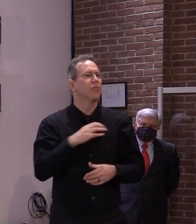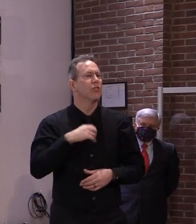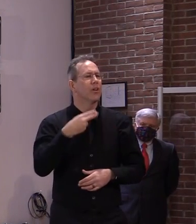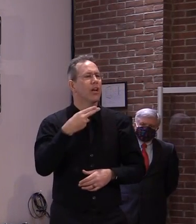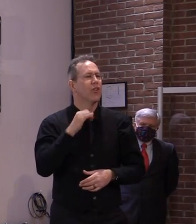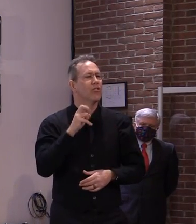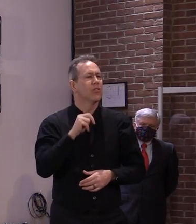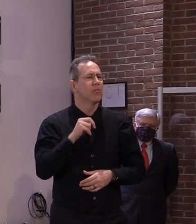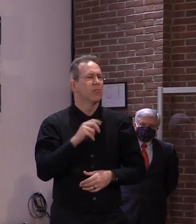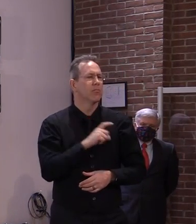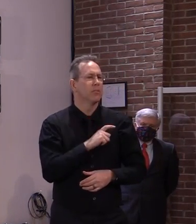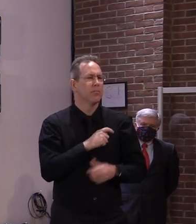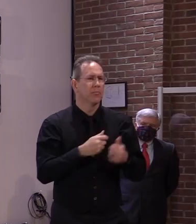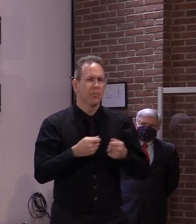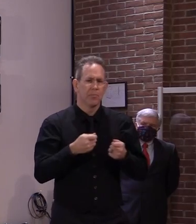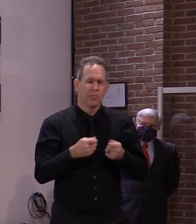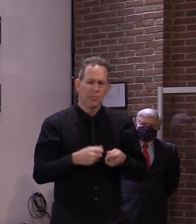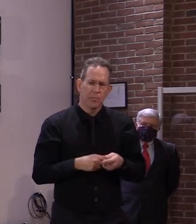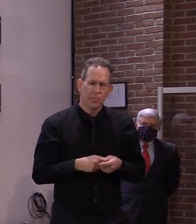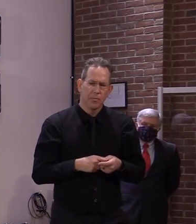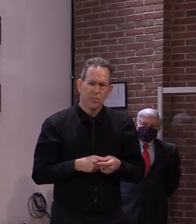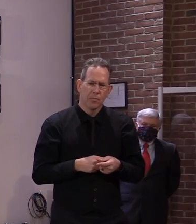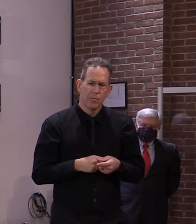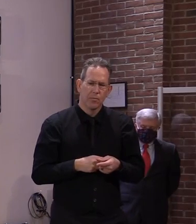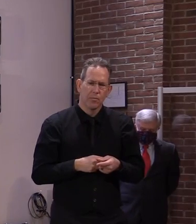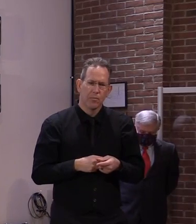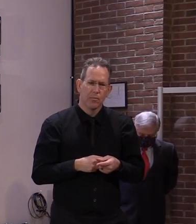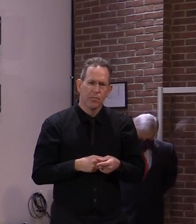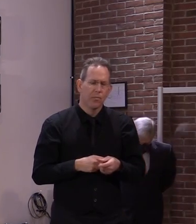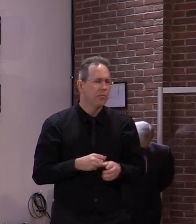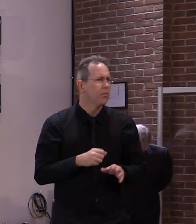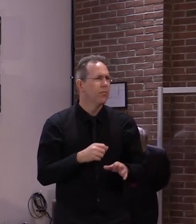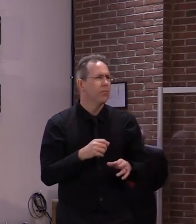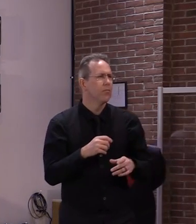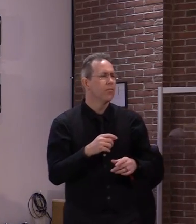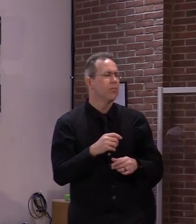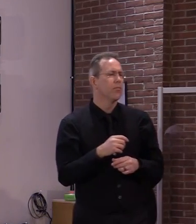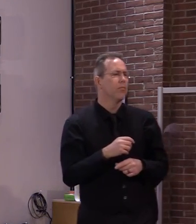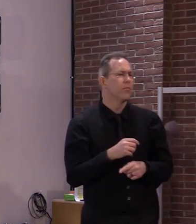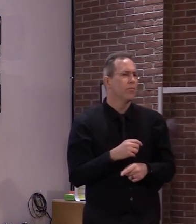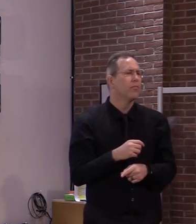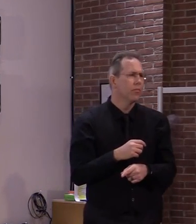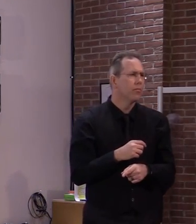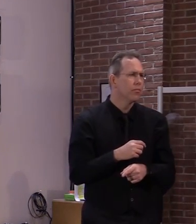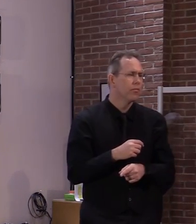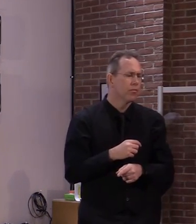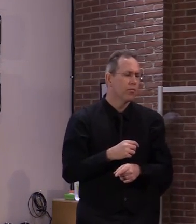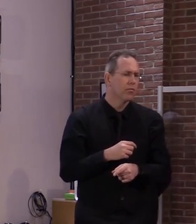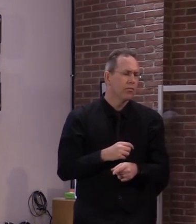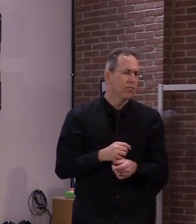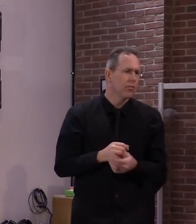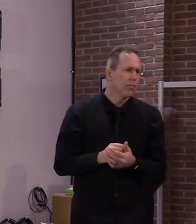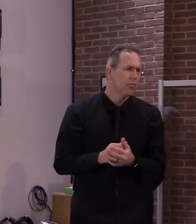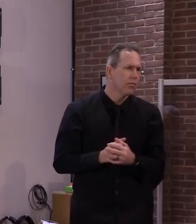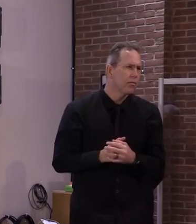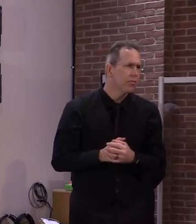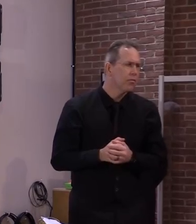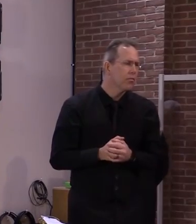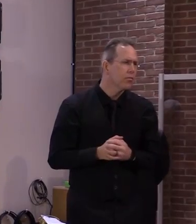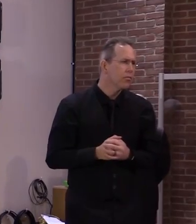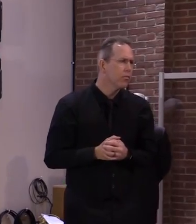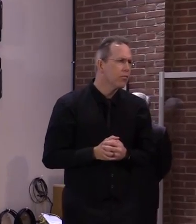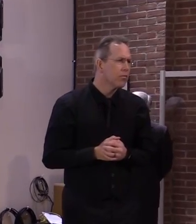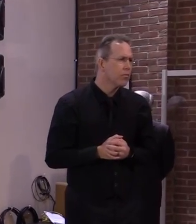Is he still on the line? I am. I'm just wondering if you're any closer now to knowing exactly how